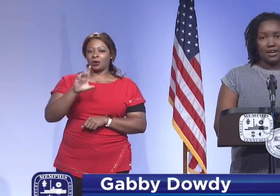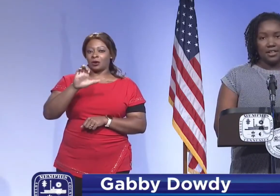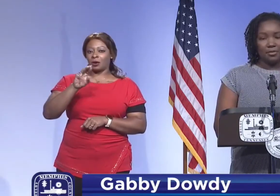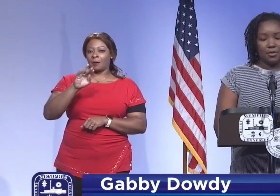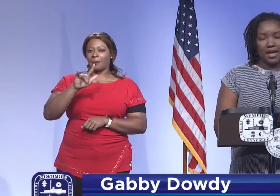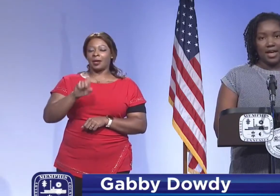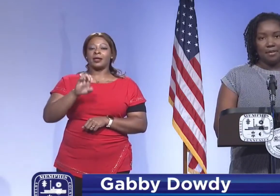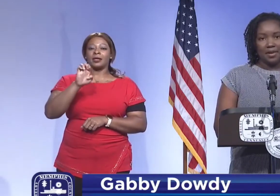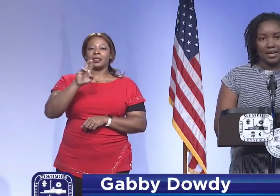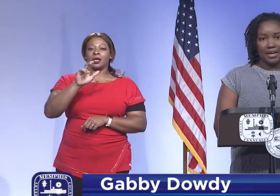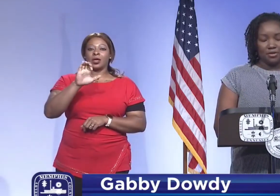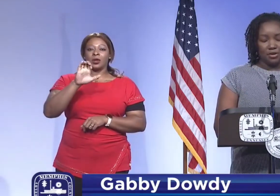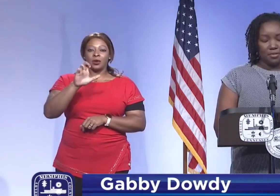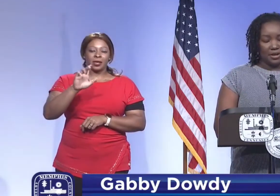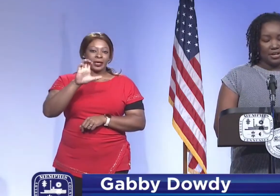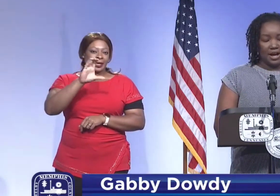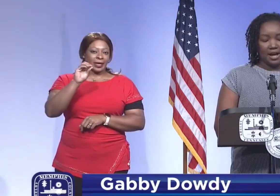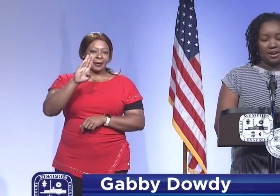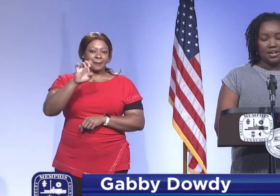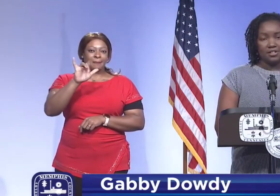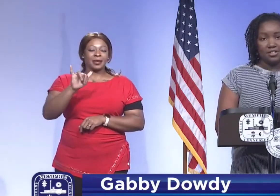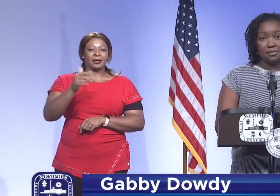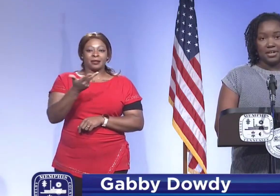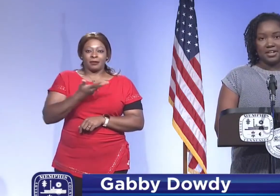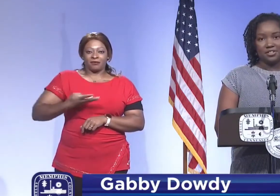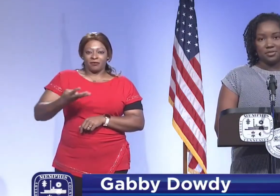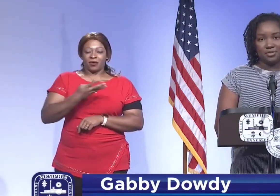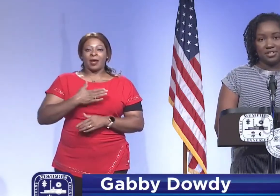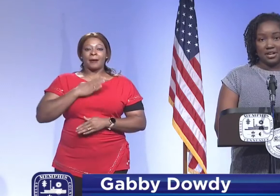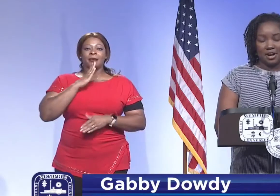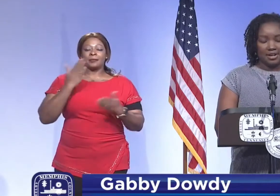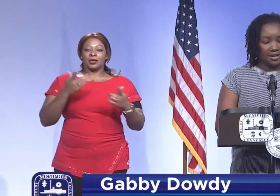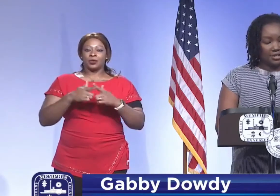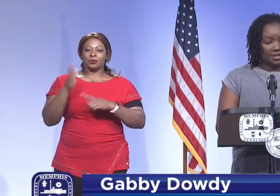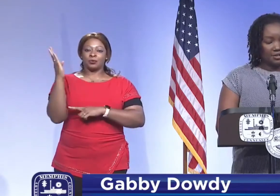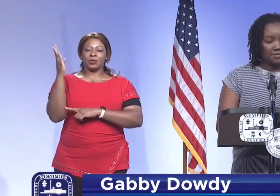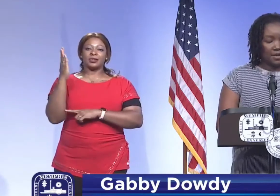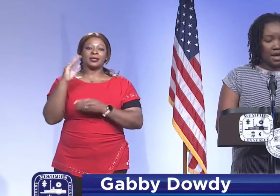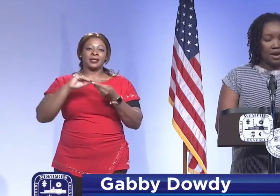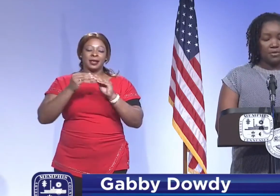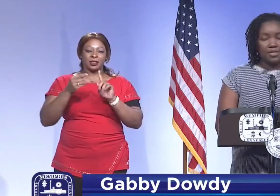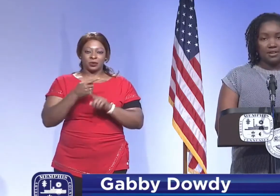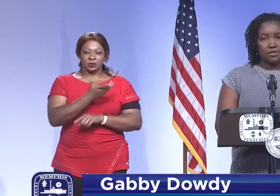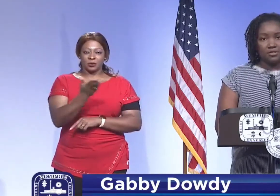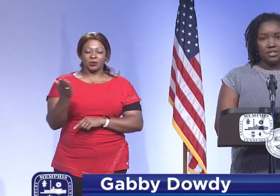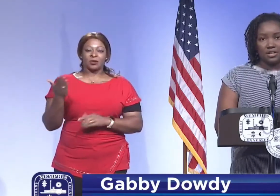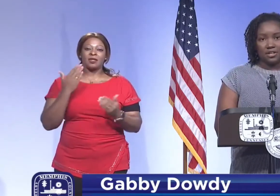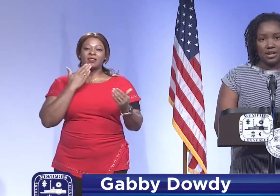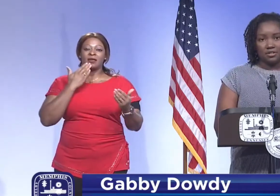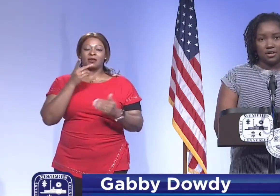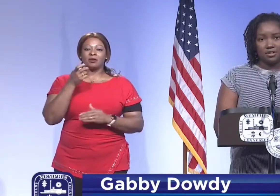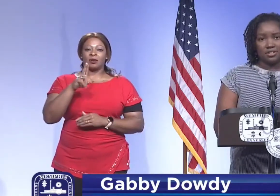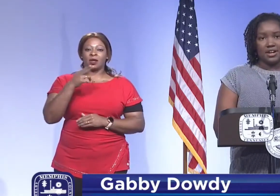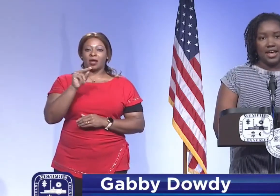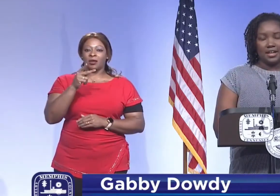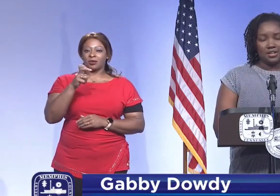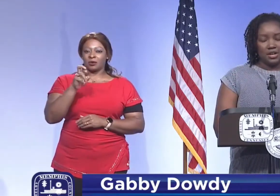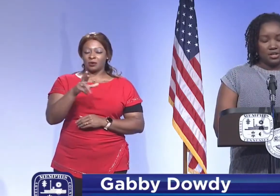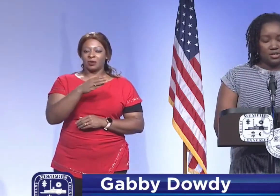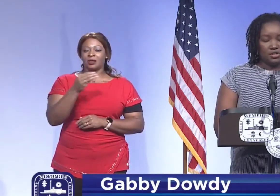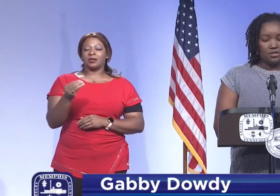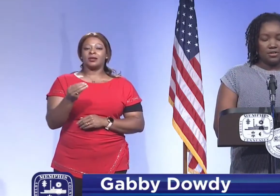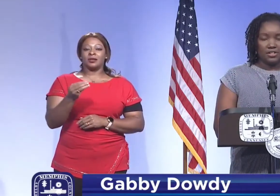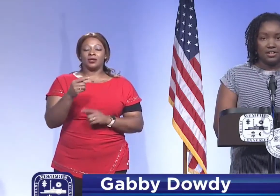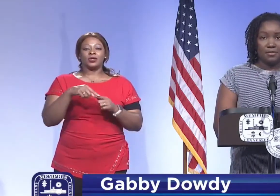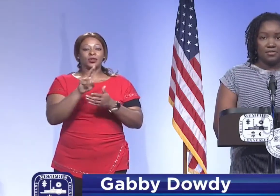Eric Calabaway, and Becky Cronenberg and I are honored to be here to present our data to you. We're thankful to Dr. Haushalter and